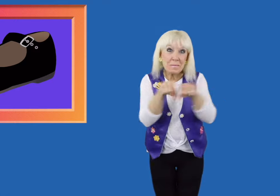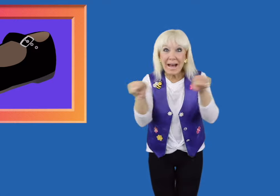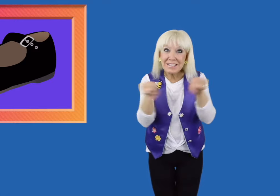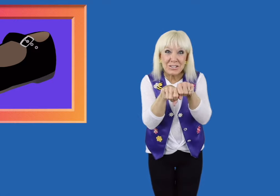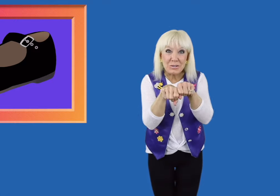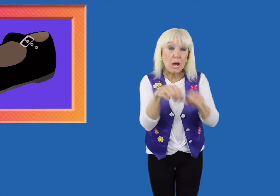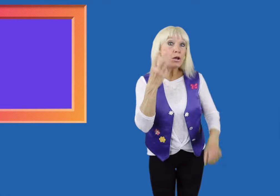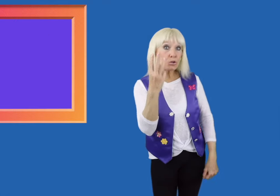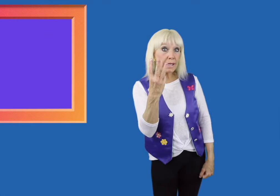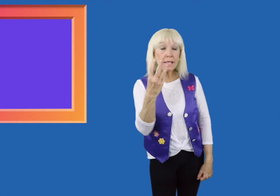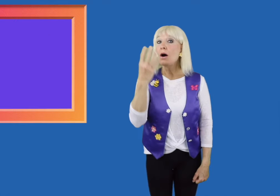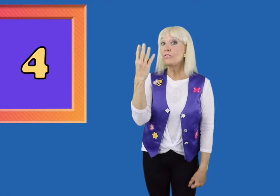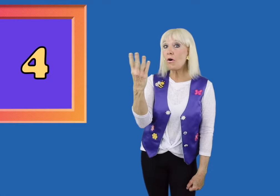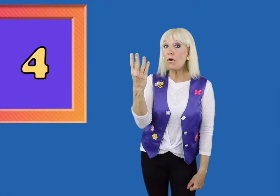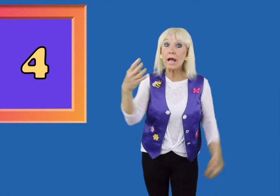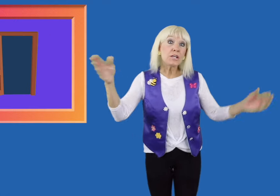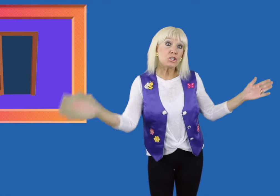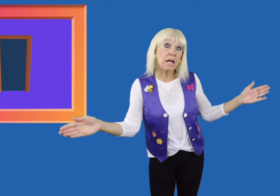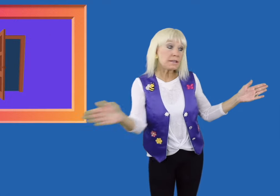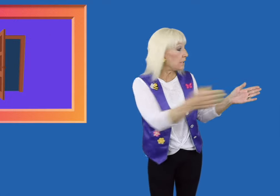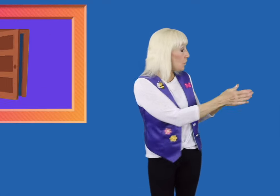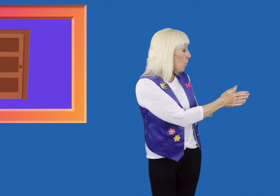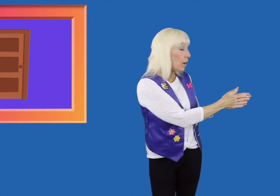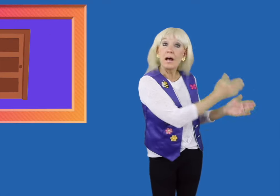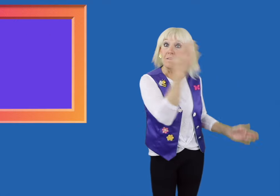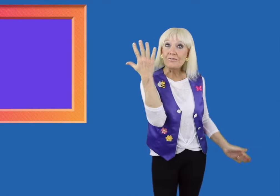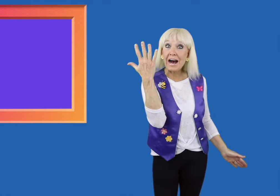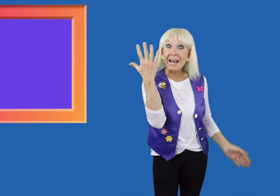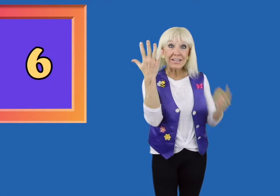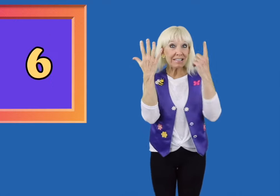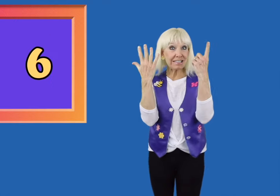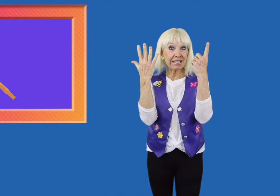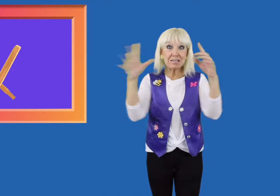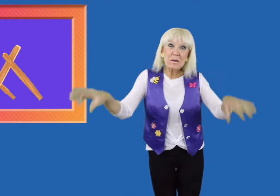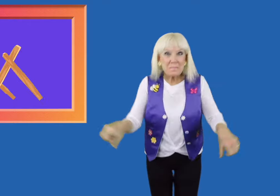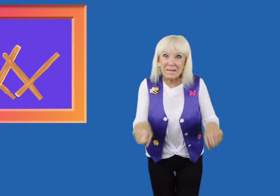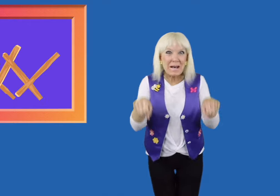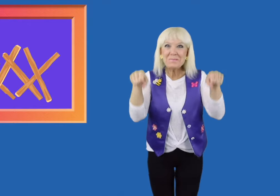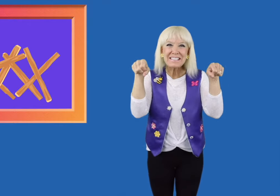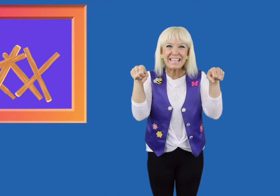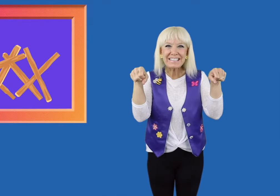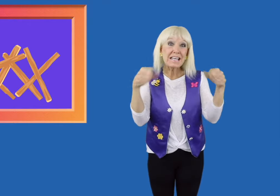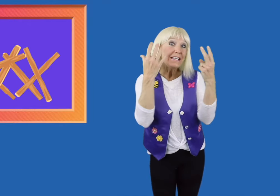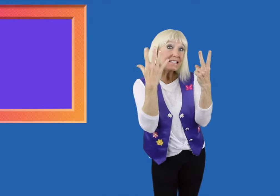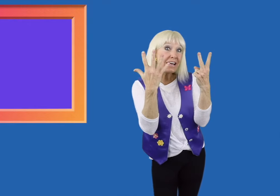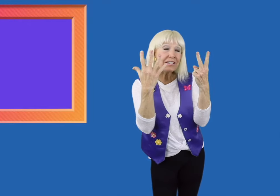my shoe. 3, 4, shut the door. 5, 6, pick up sticks. 7,